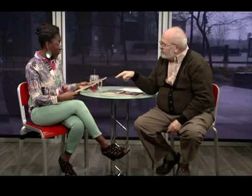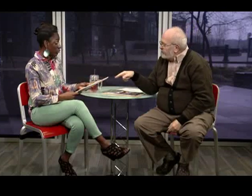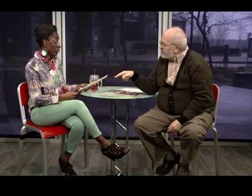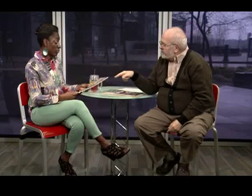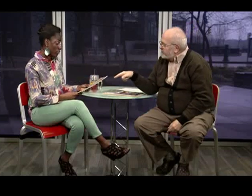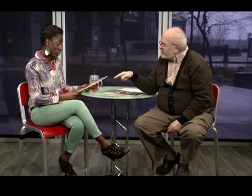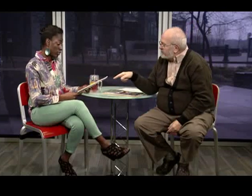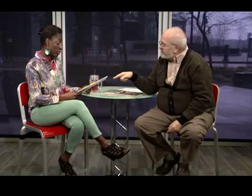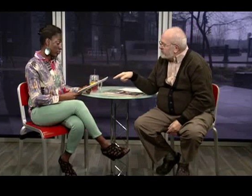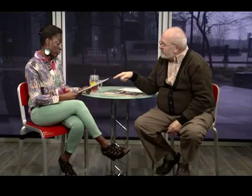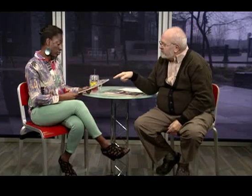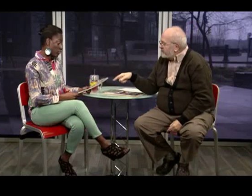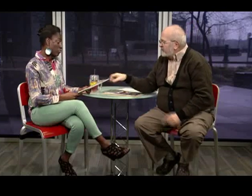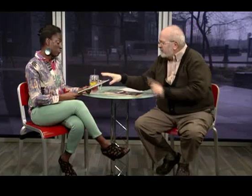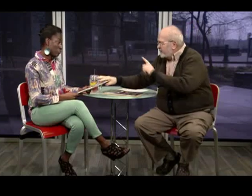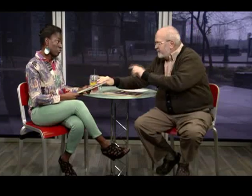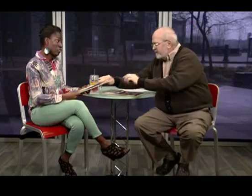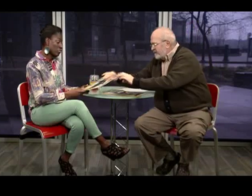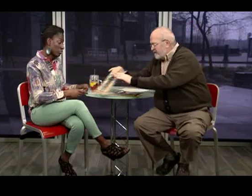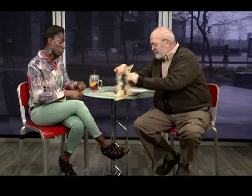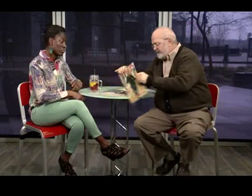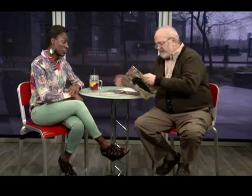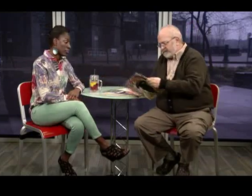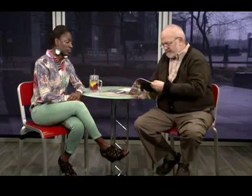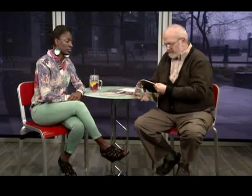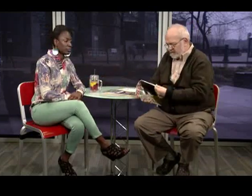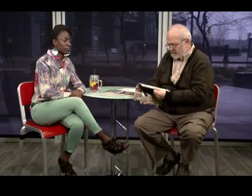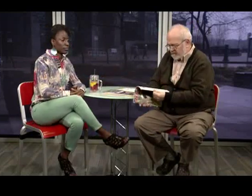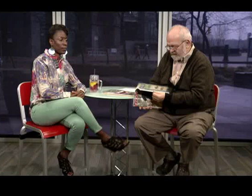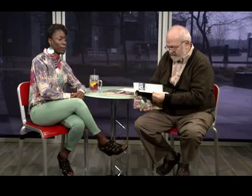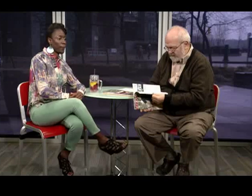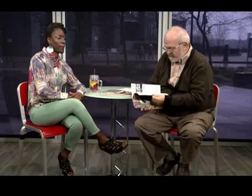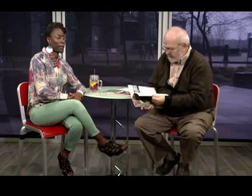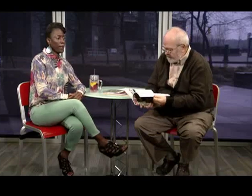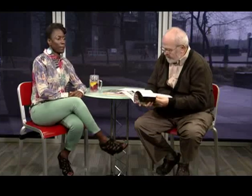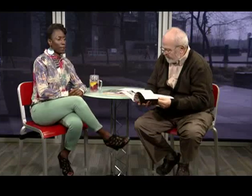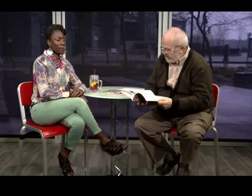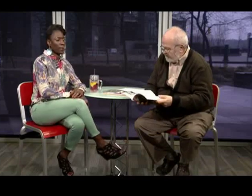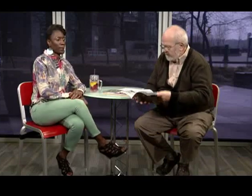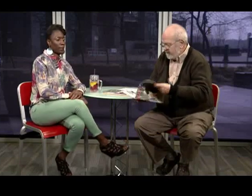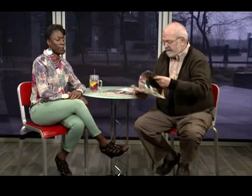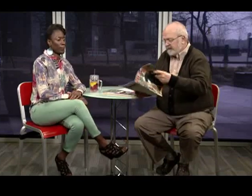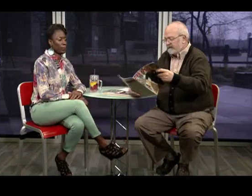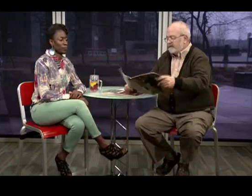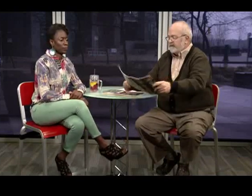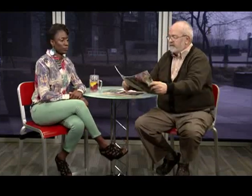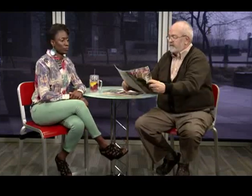know that it is talking about ICED as well. Let me just take a look for the section in here.